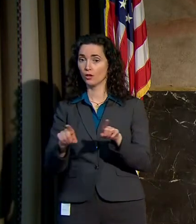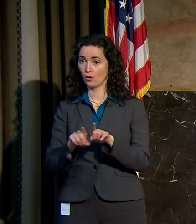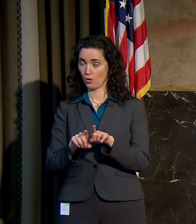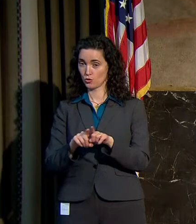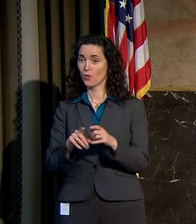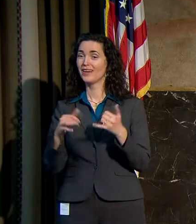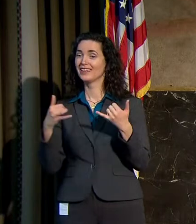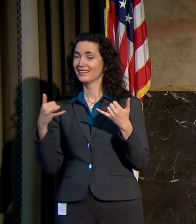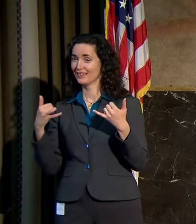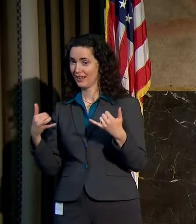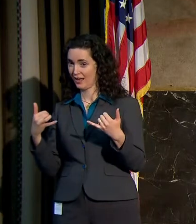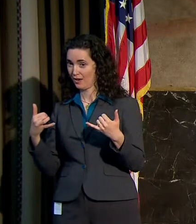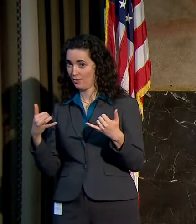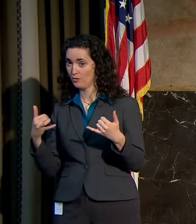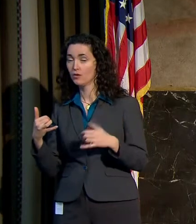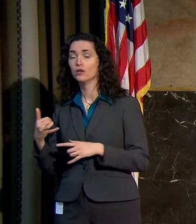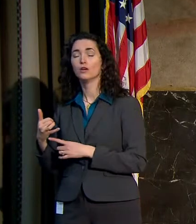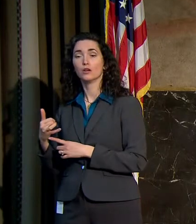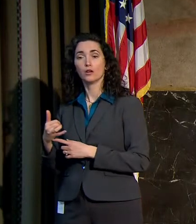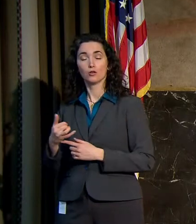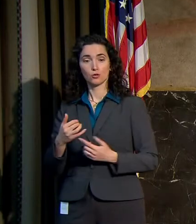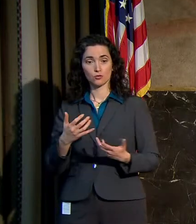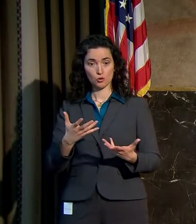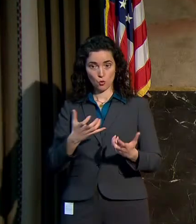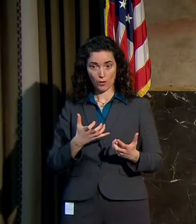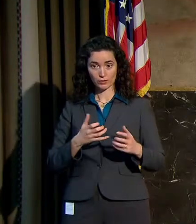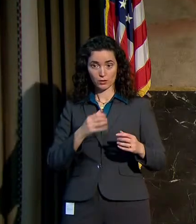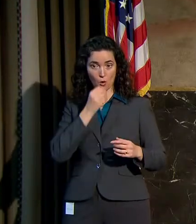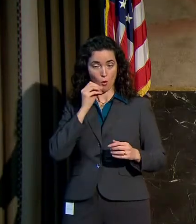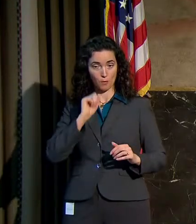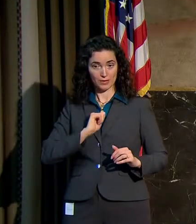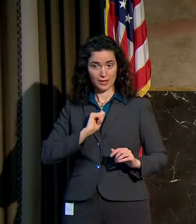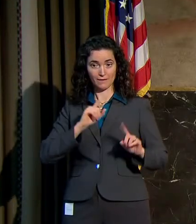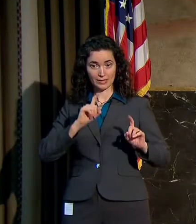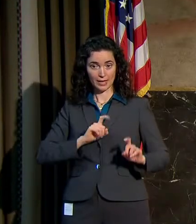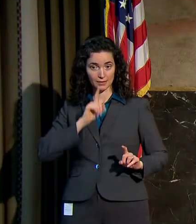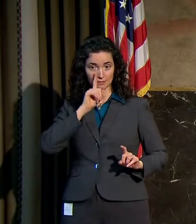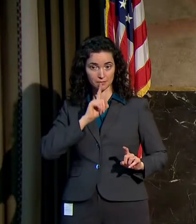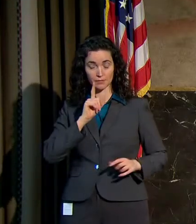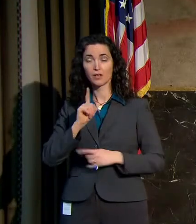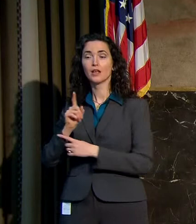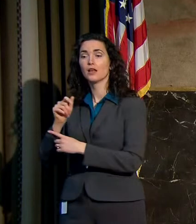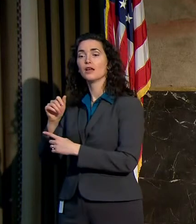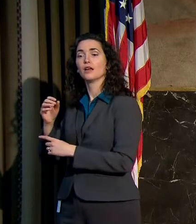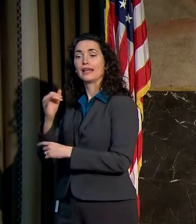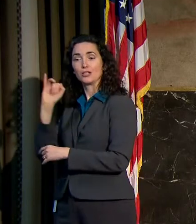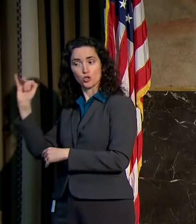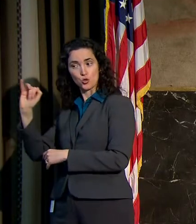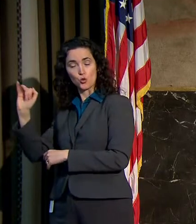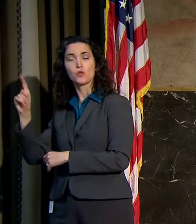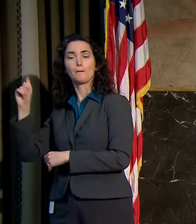required to cover the costs of up to 8 at-home testing kits per person per month.